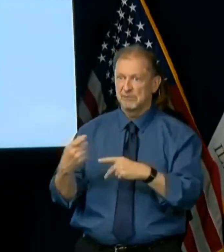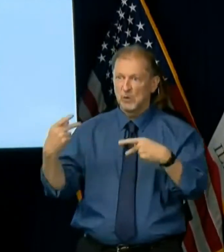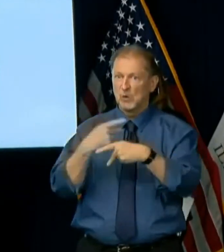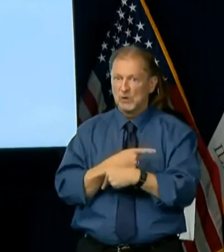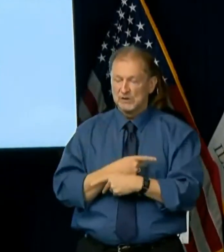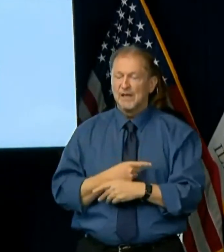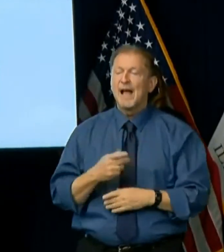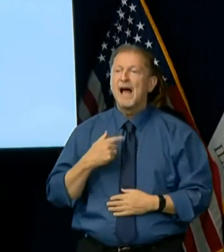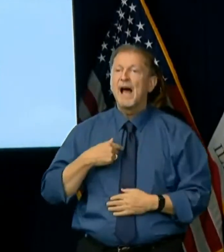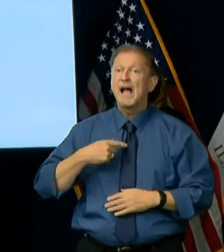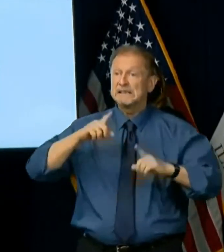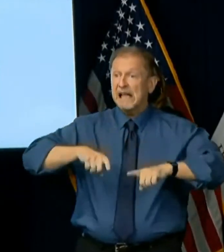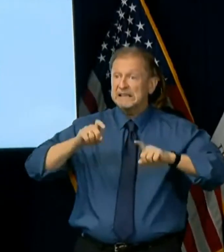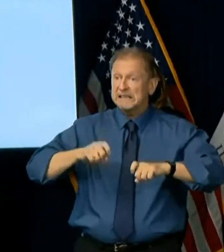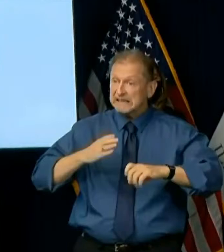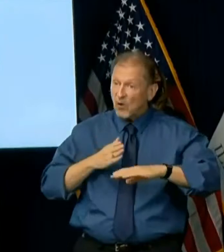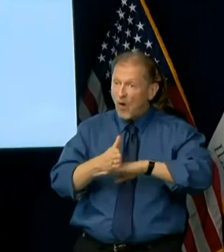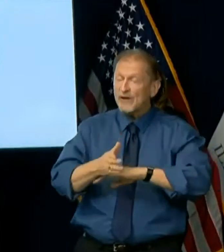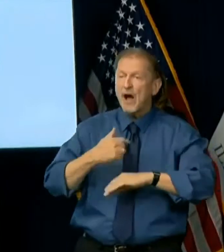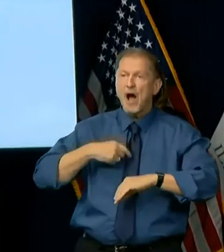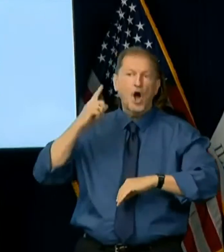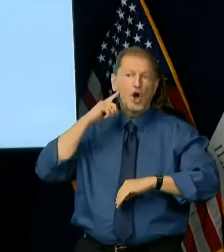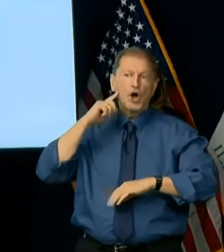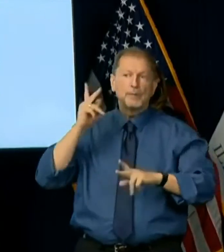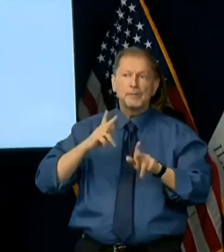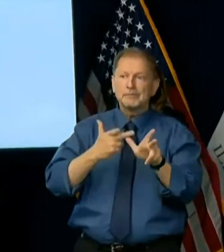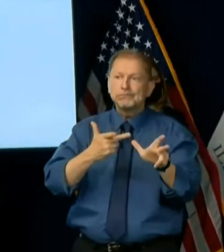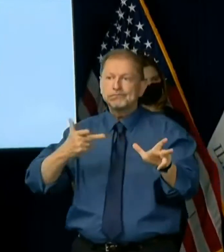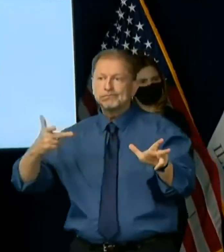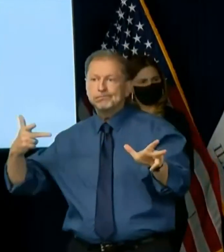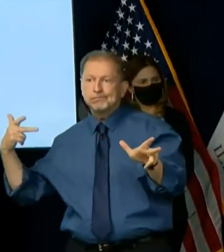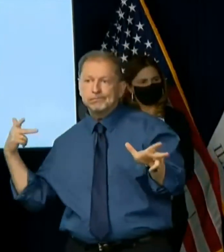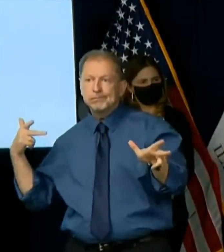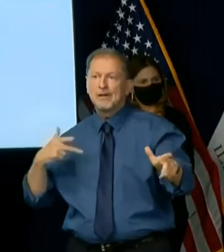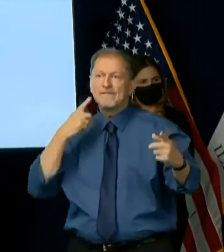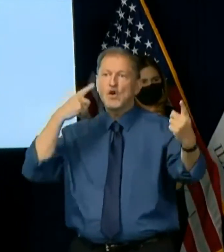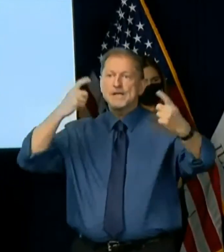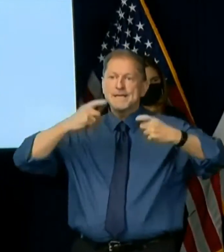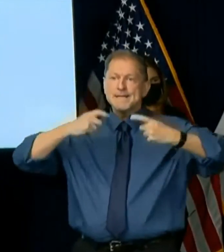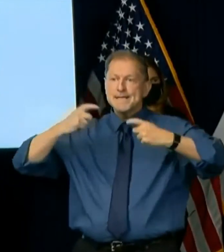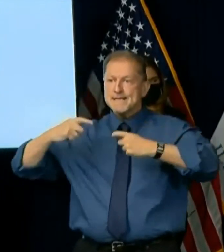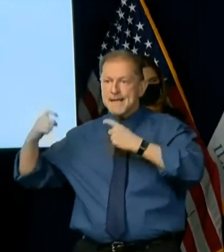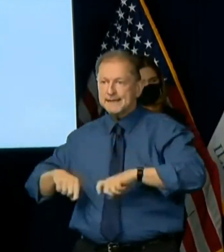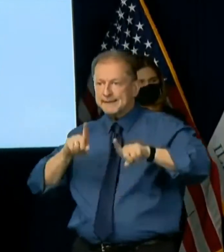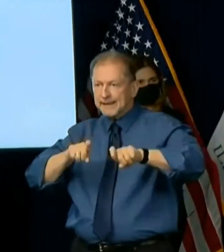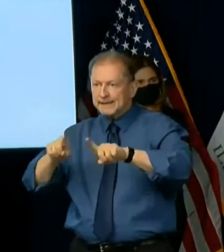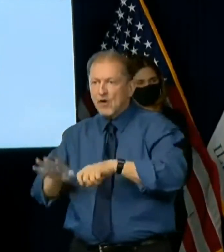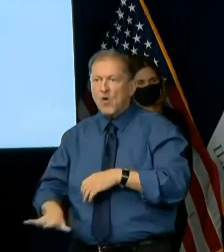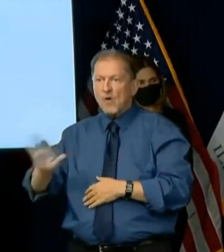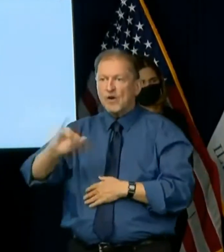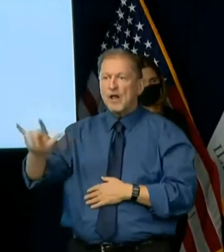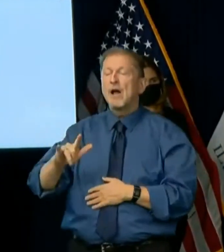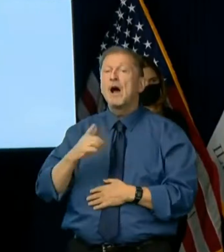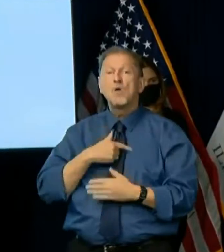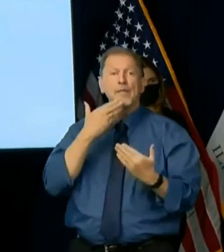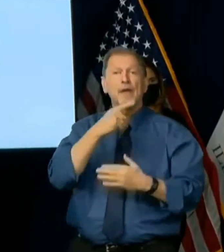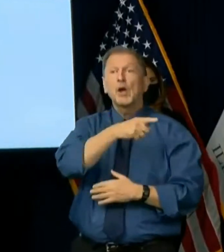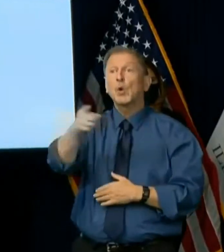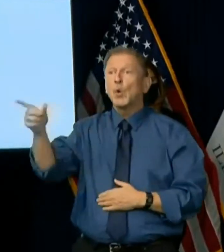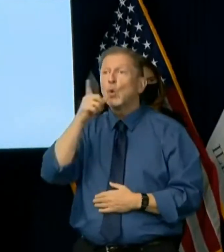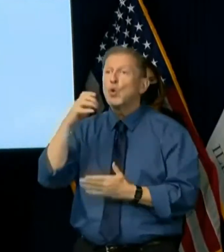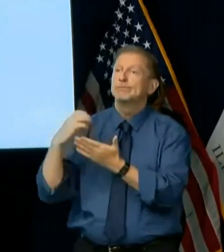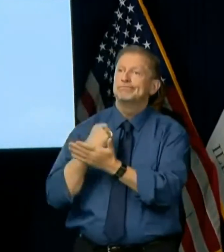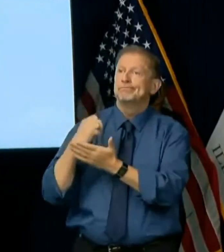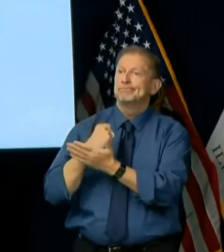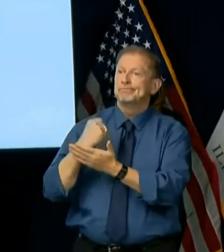lines of cars and people at testing sites all across the state. I'd like to thank all those responsible Illinoisans that are taking